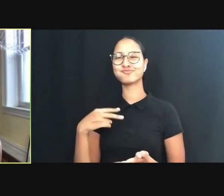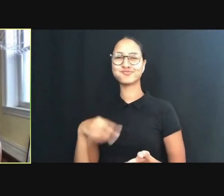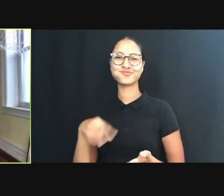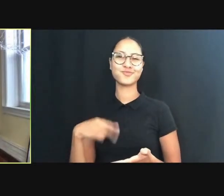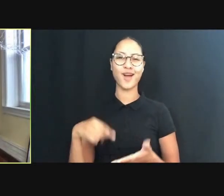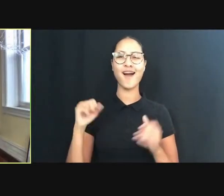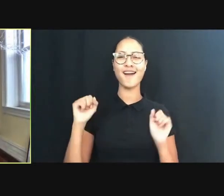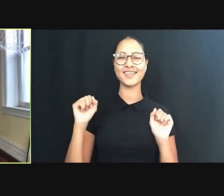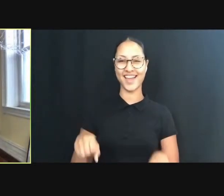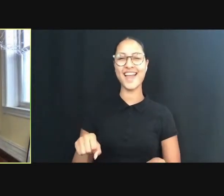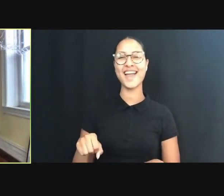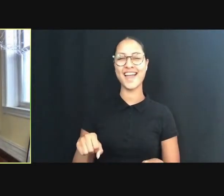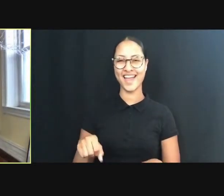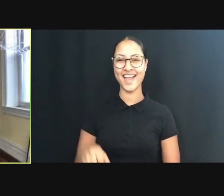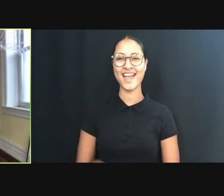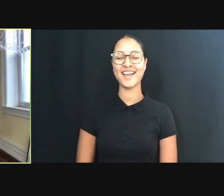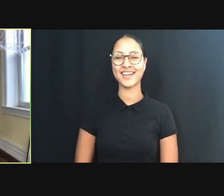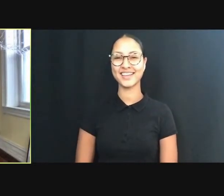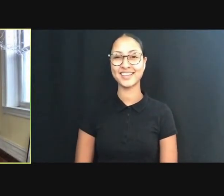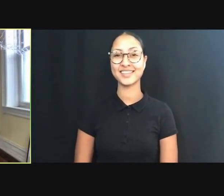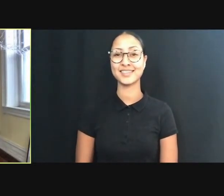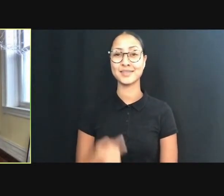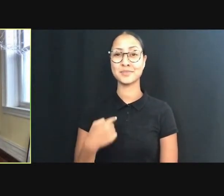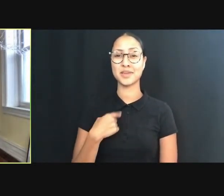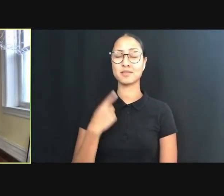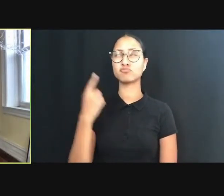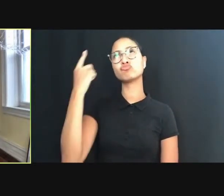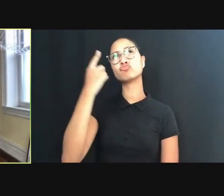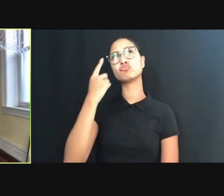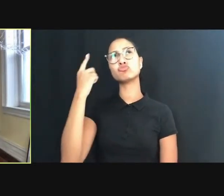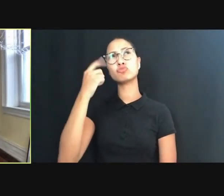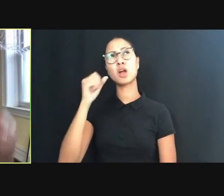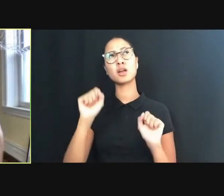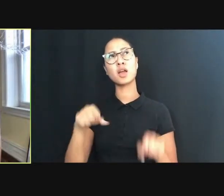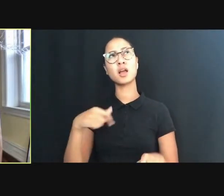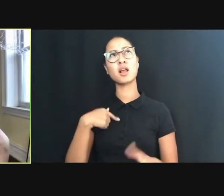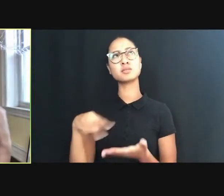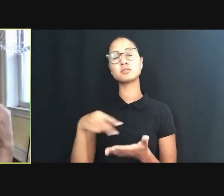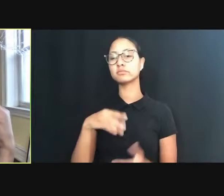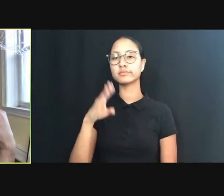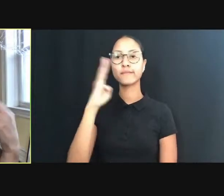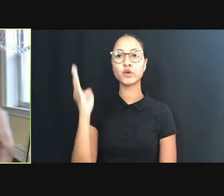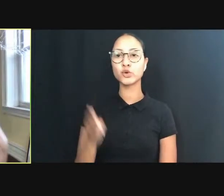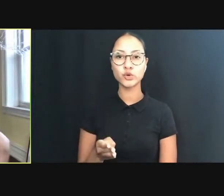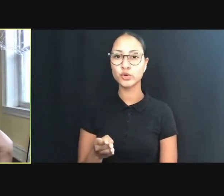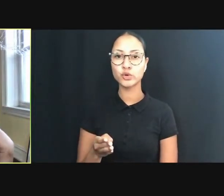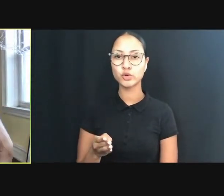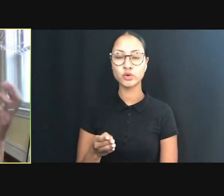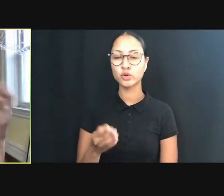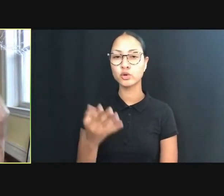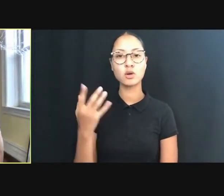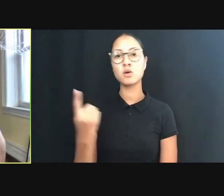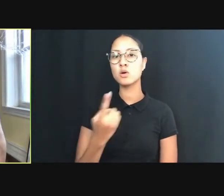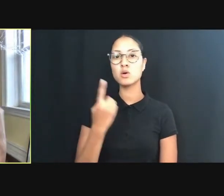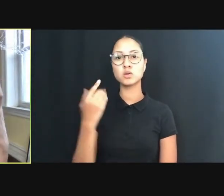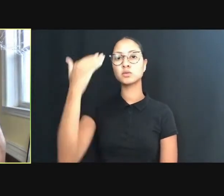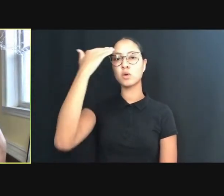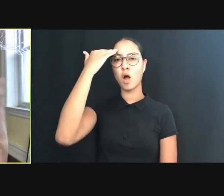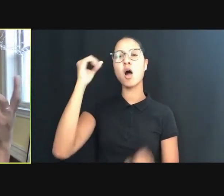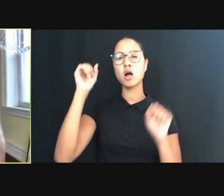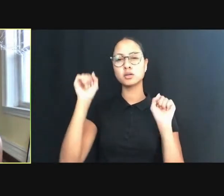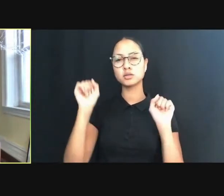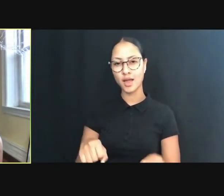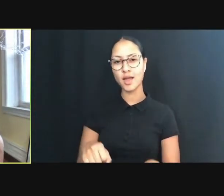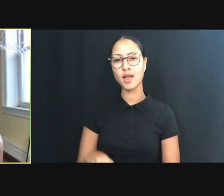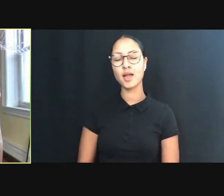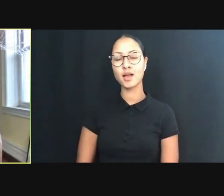point in my life where I questioned if I could do it. Now, when you get older and people start chiming in your ears about what dance is and what